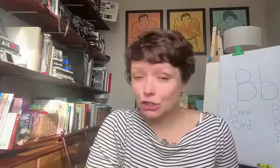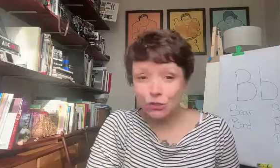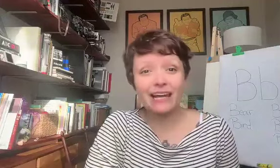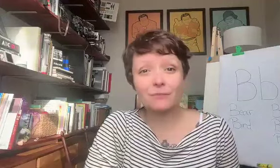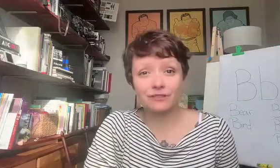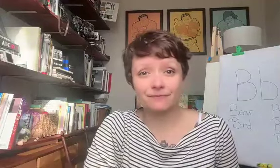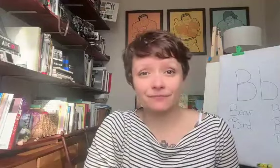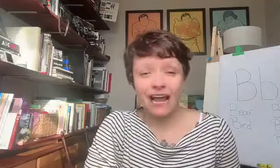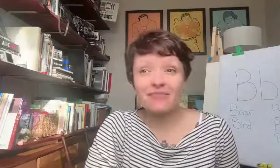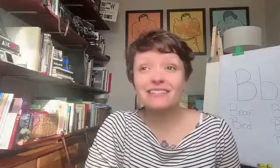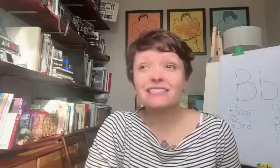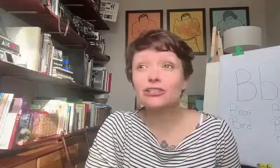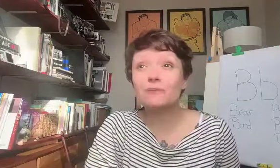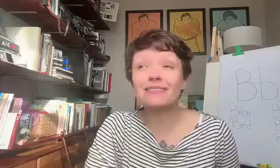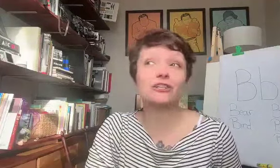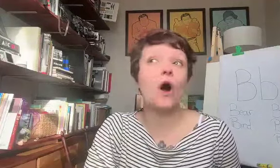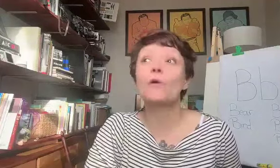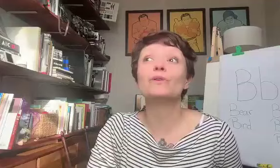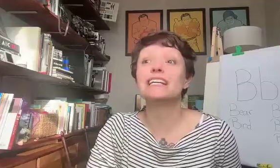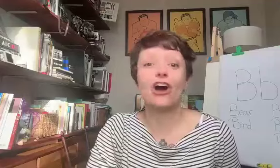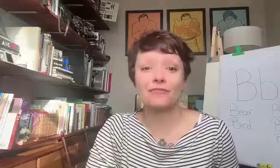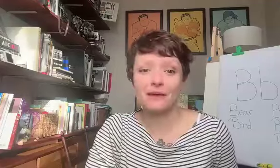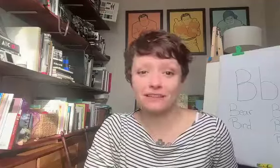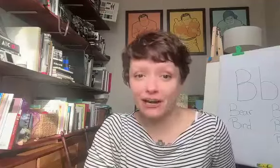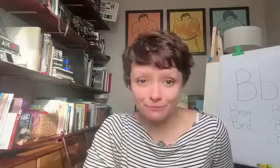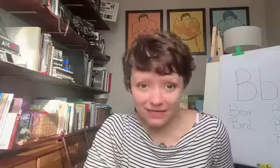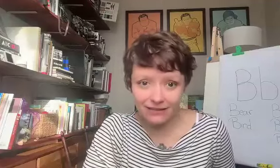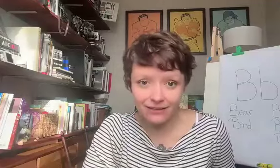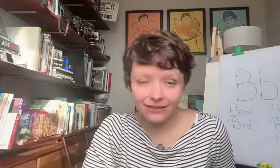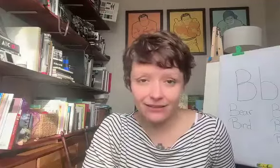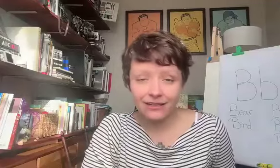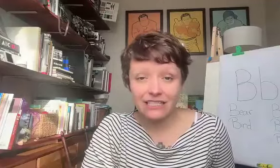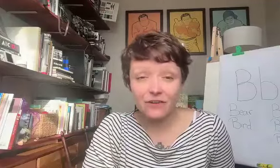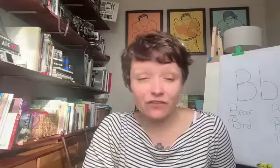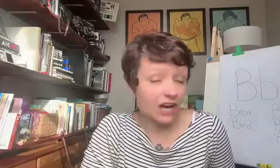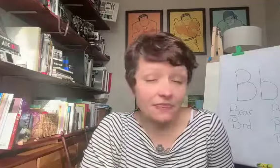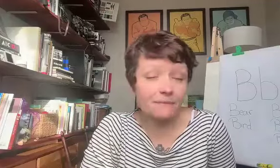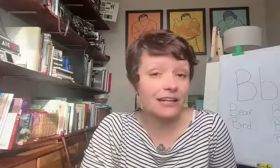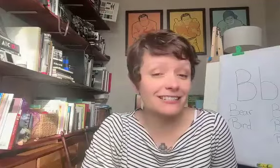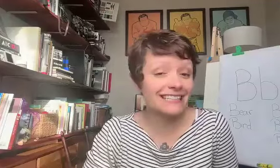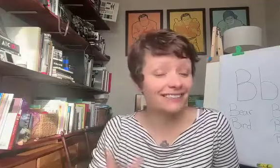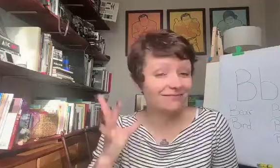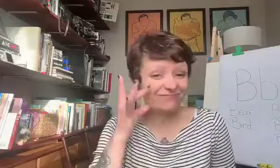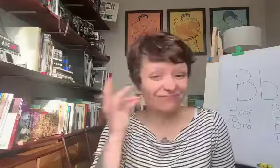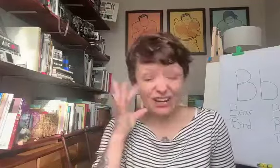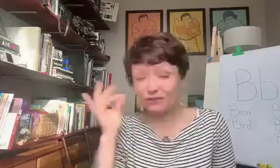two animals. And this is assuming that you've only taught them the letter B. Because if you've taught them the letter C, they know